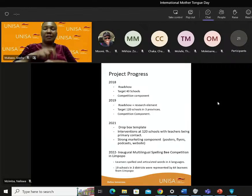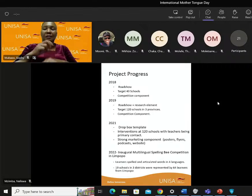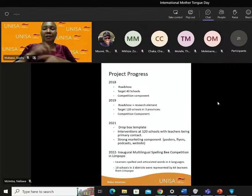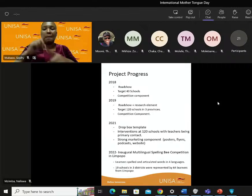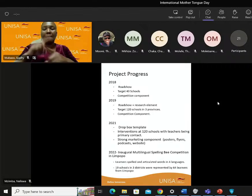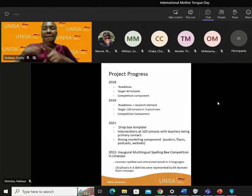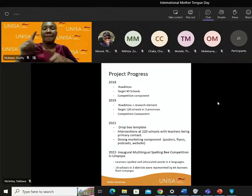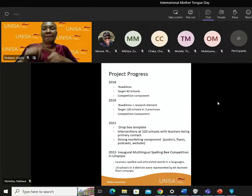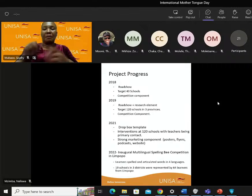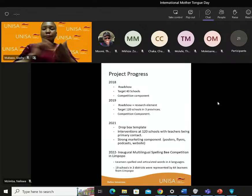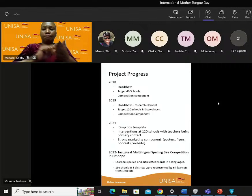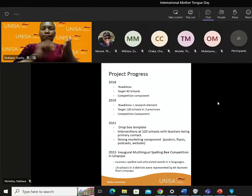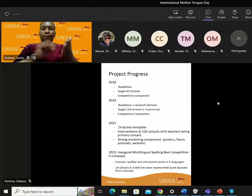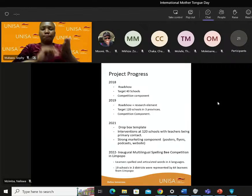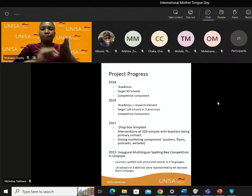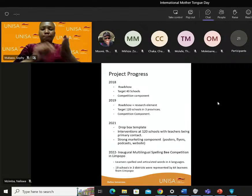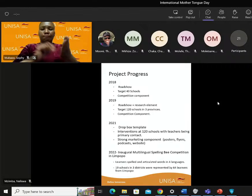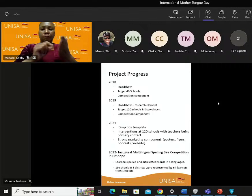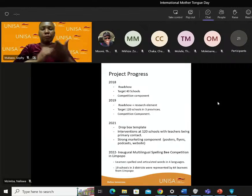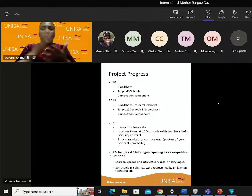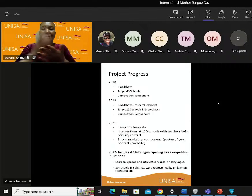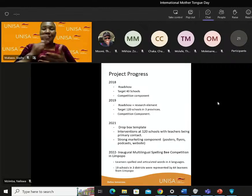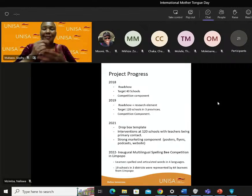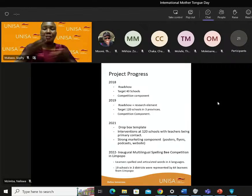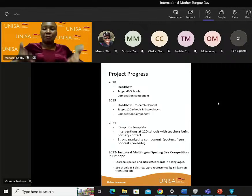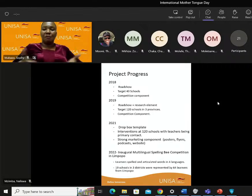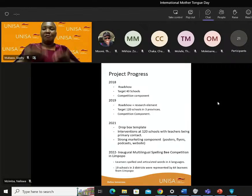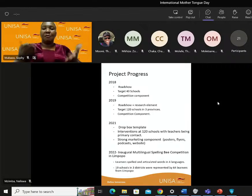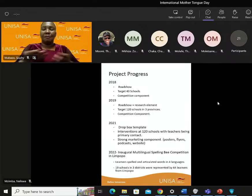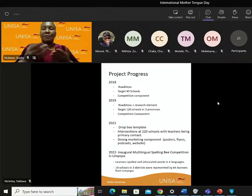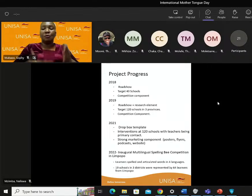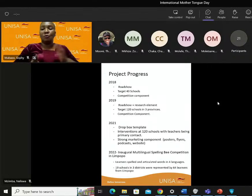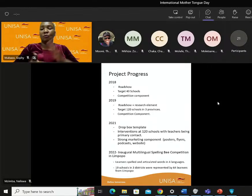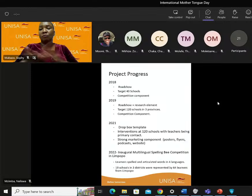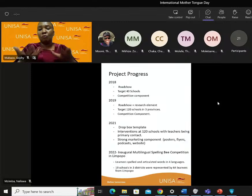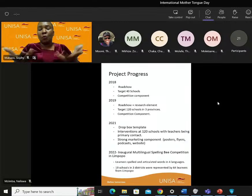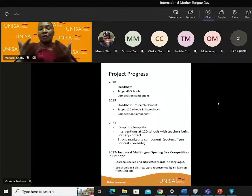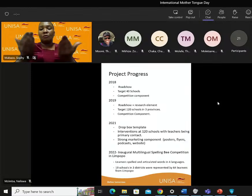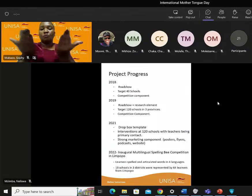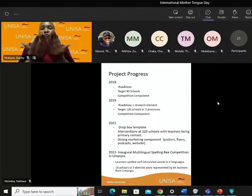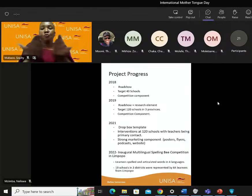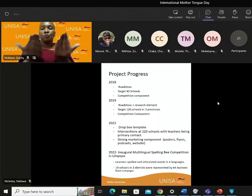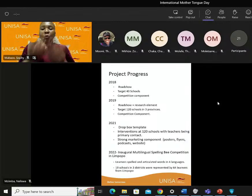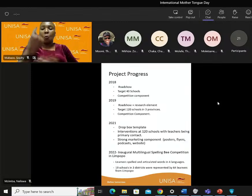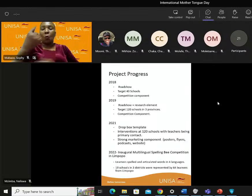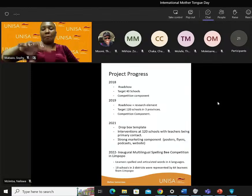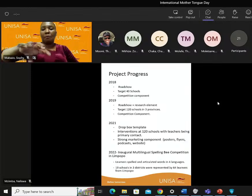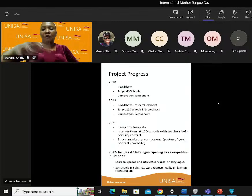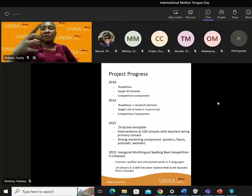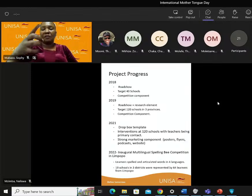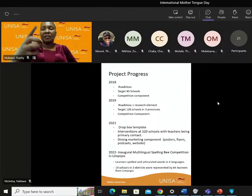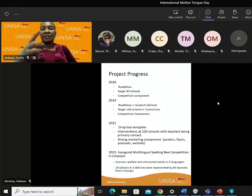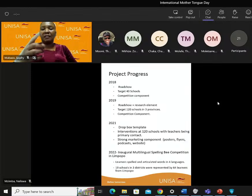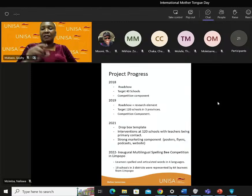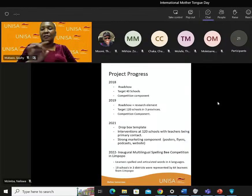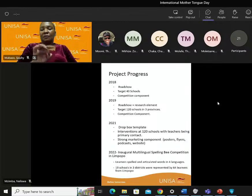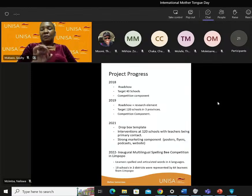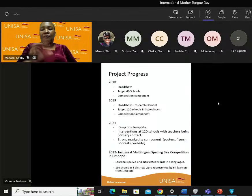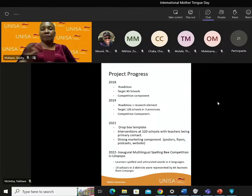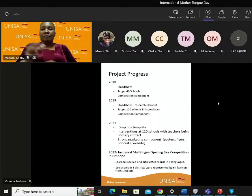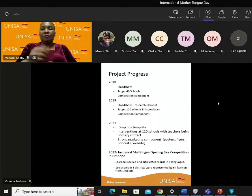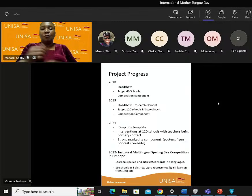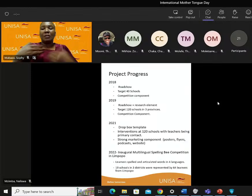we took this performance to schools in one province at a time. So we started off in the Eastern